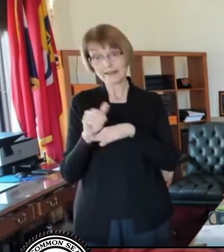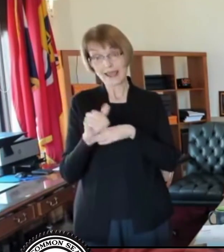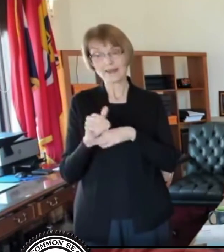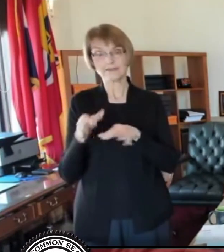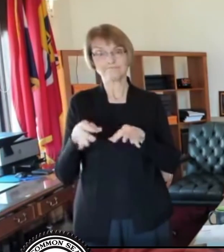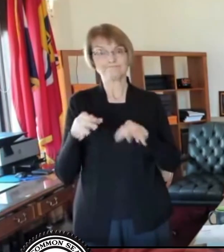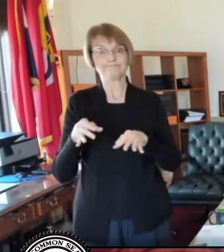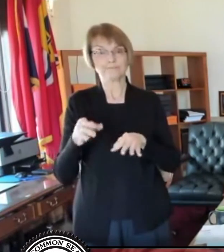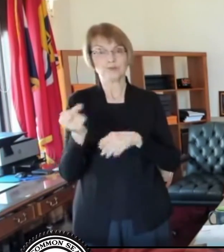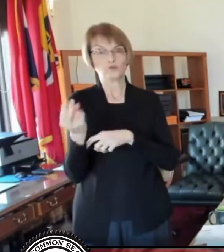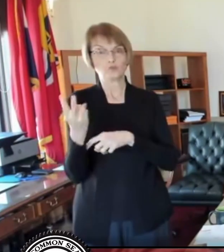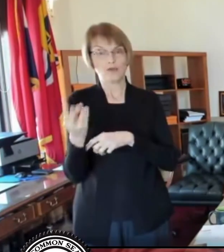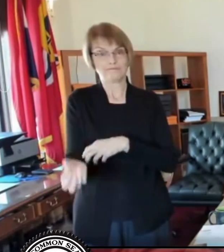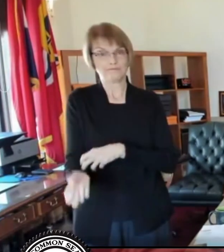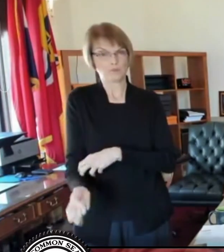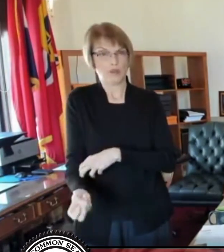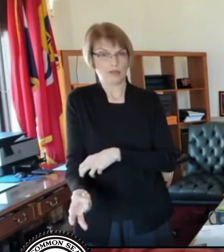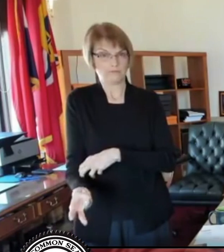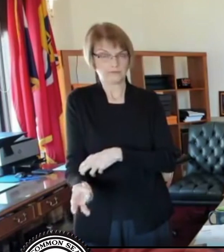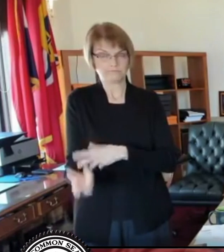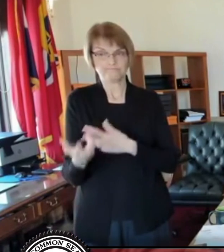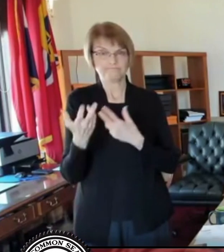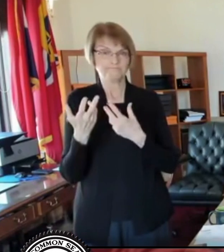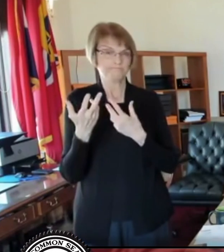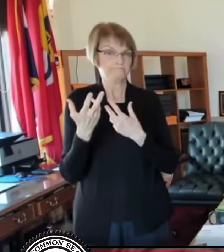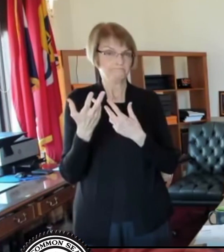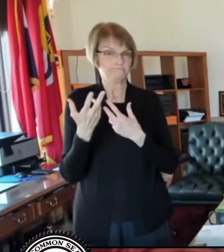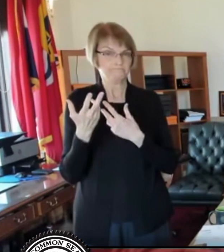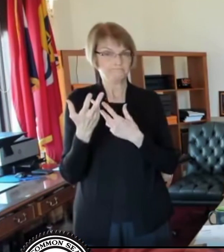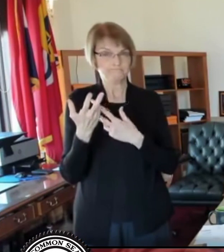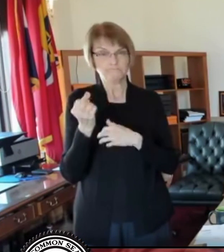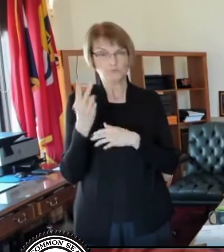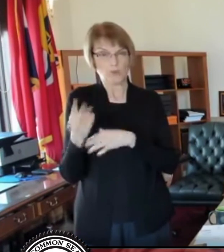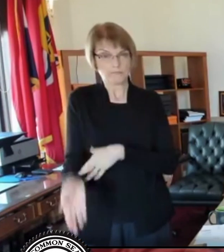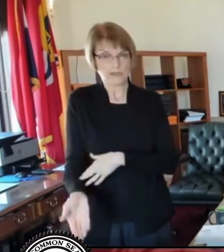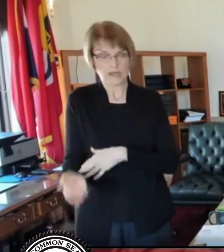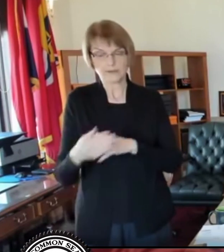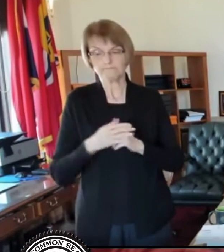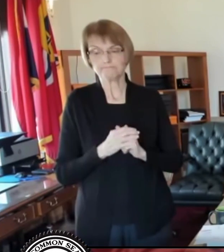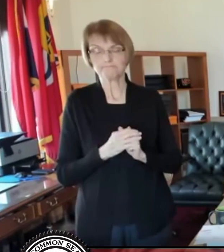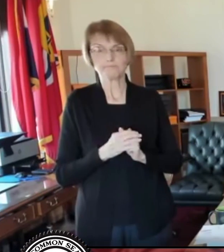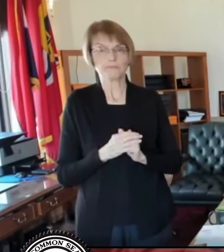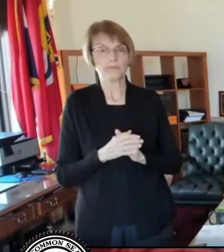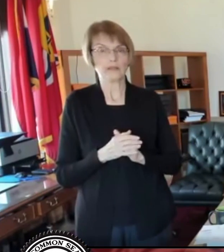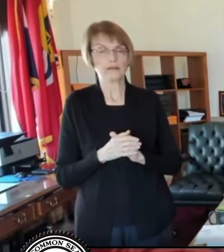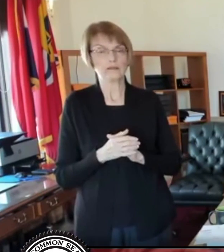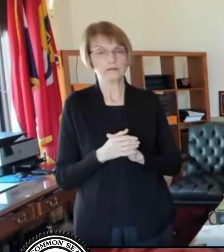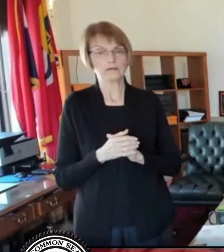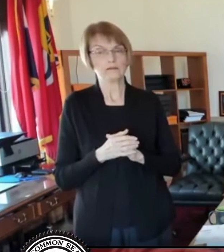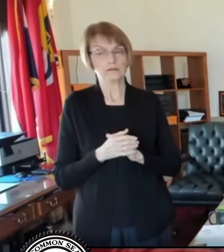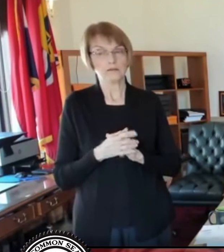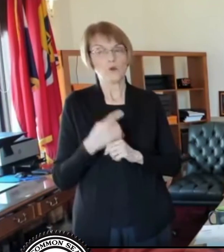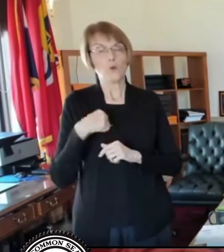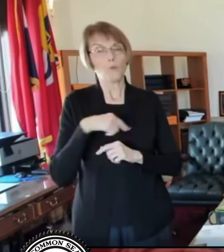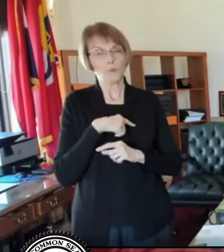at 10 p.m. So we're going to go to midnight. We certainly are considering